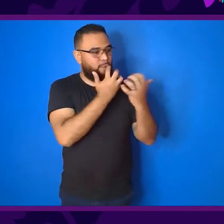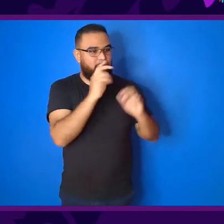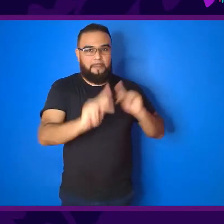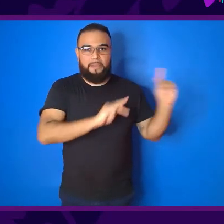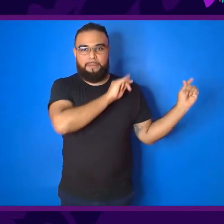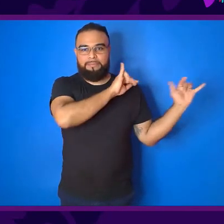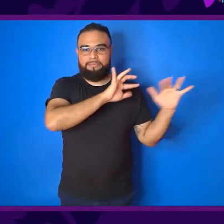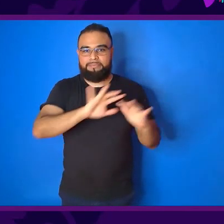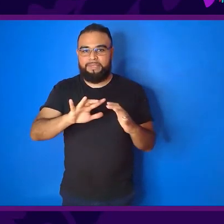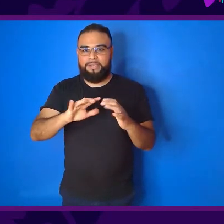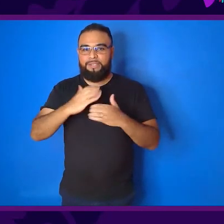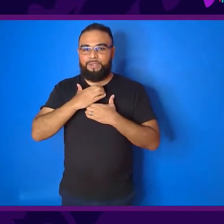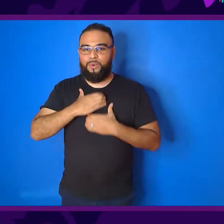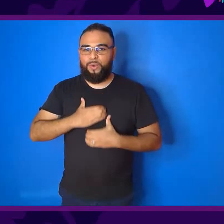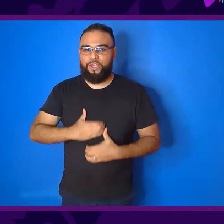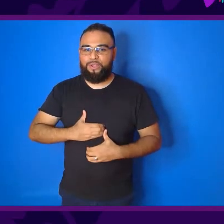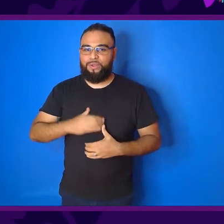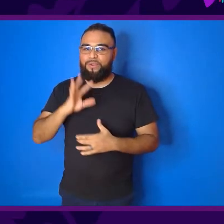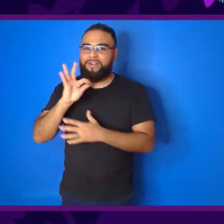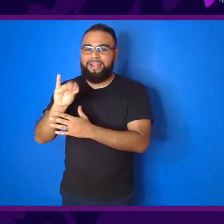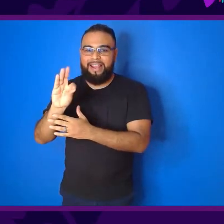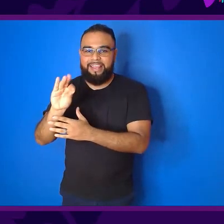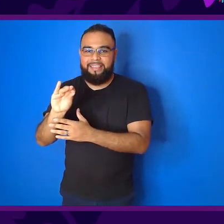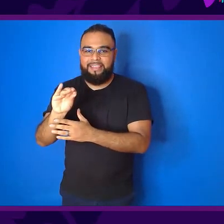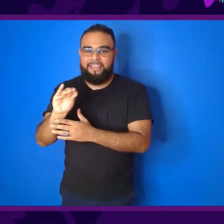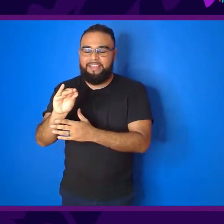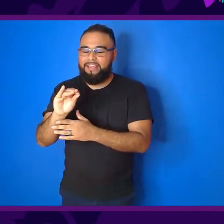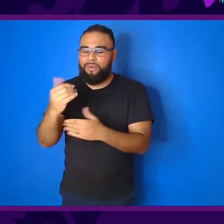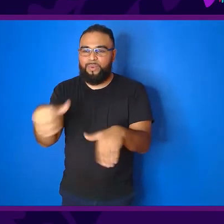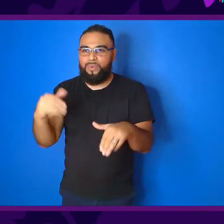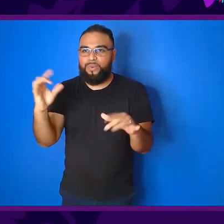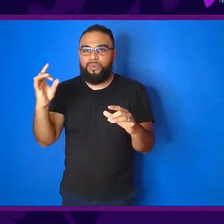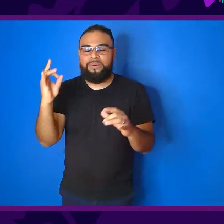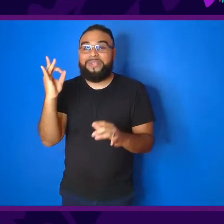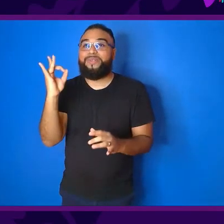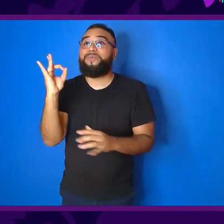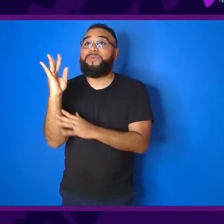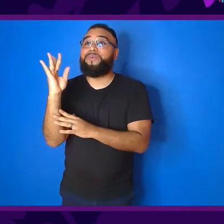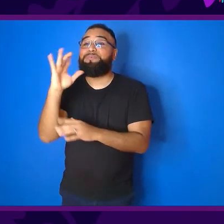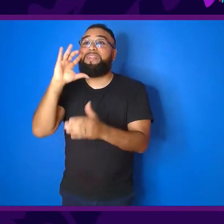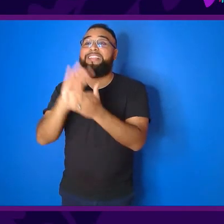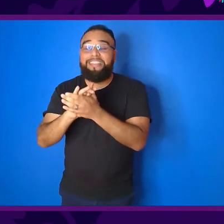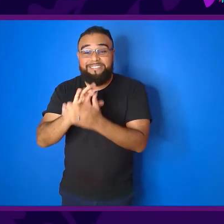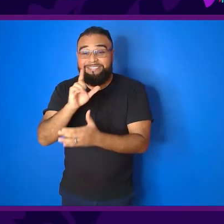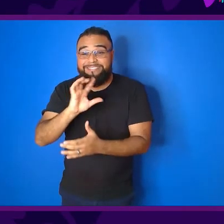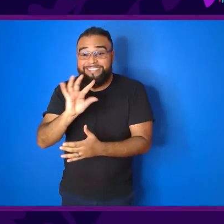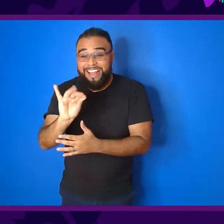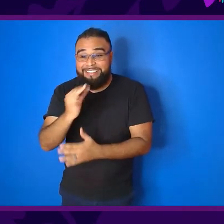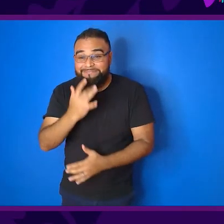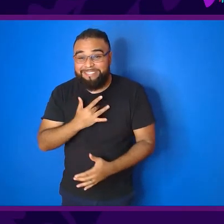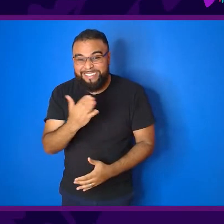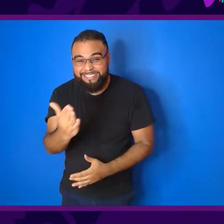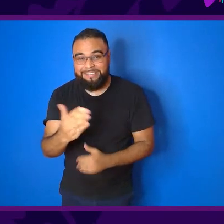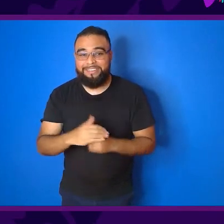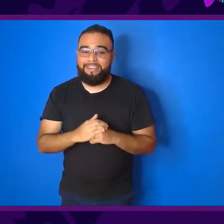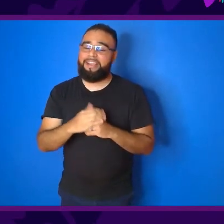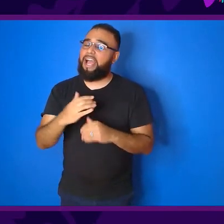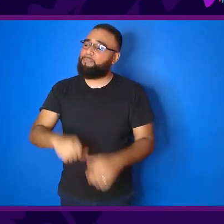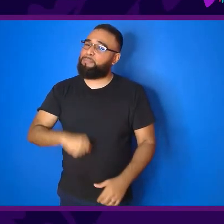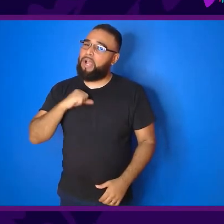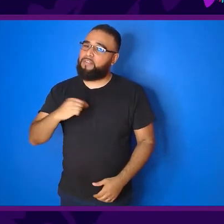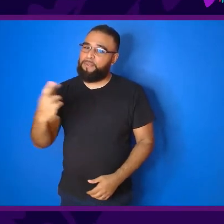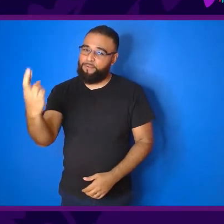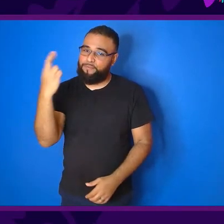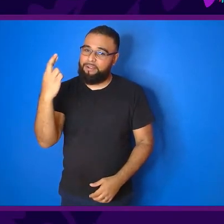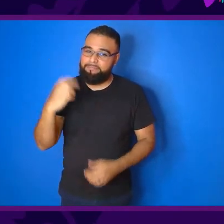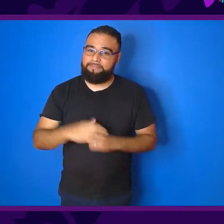to believe that you're 90 years old. I'm so proud to be your friend. You have taught me, as you've taught so many other